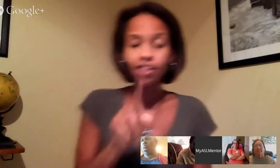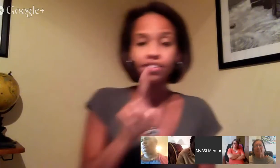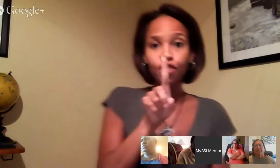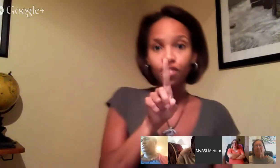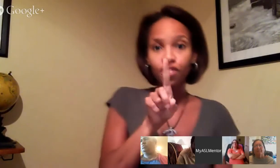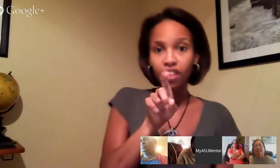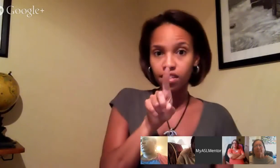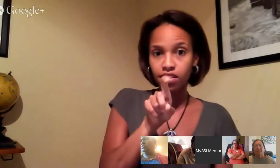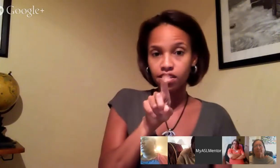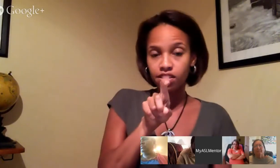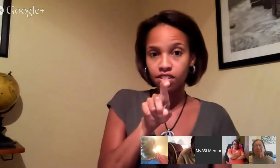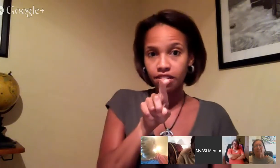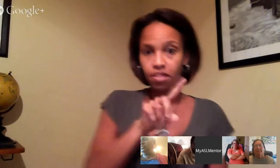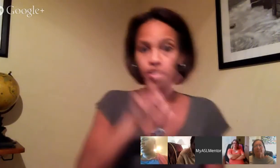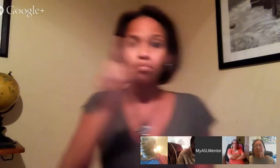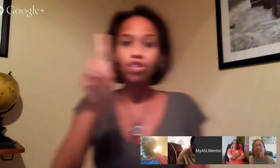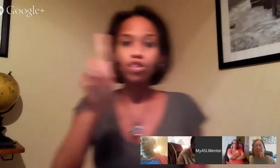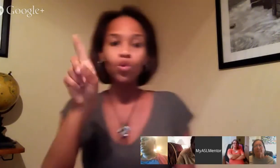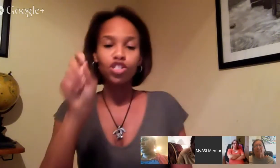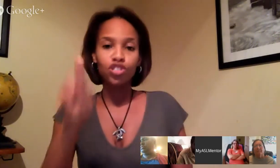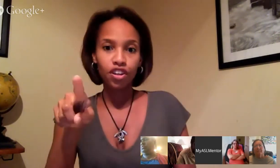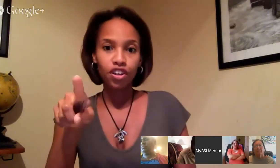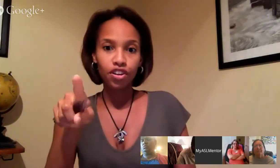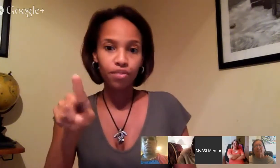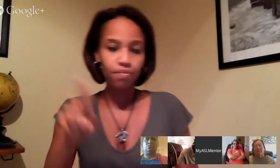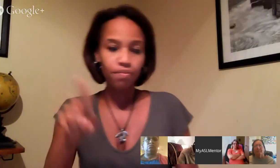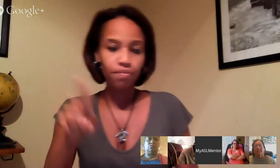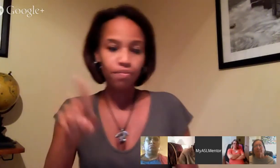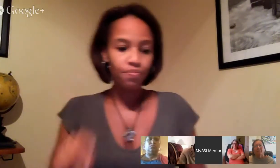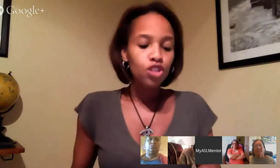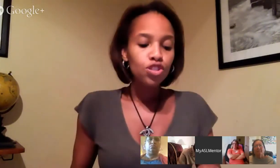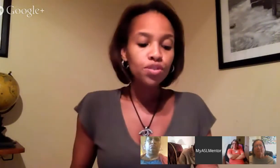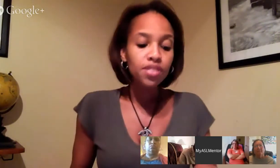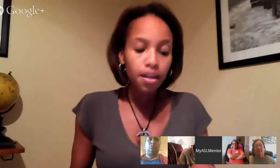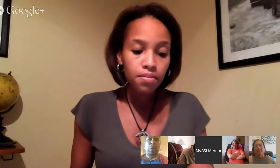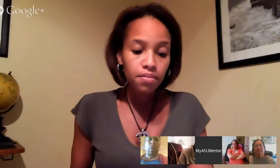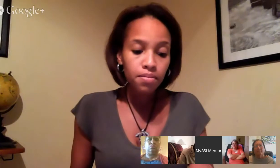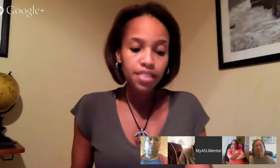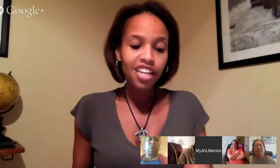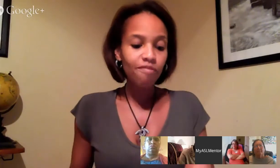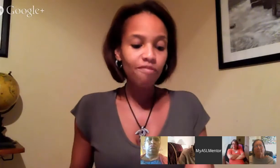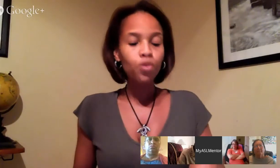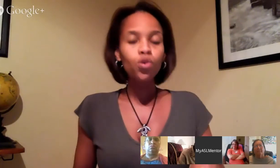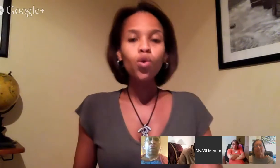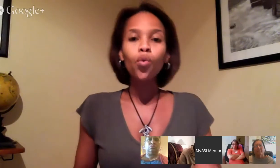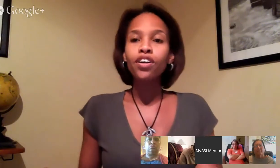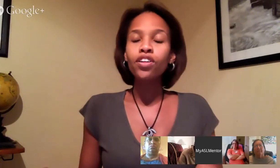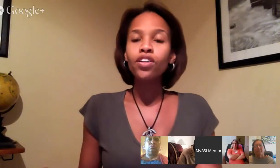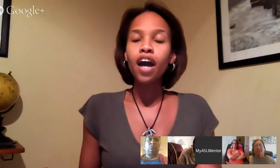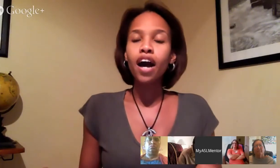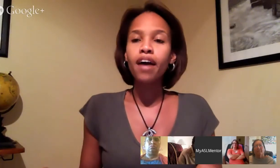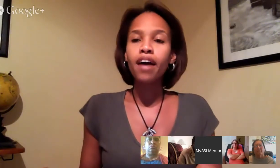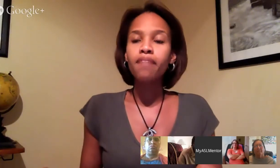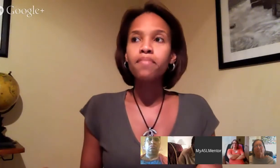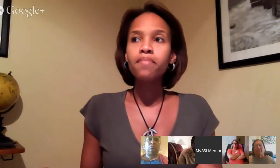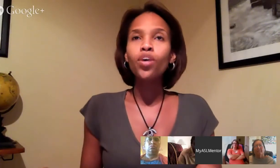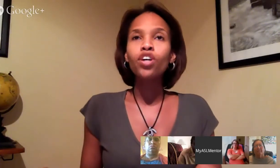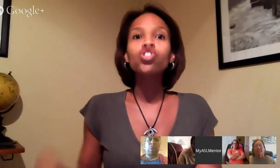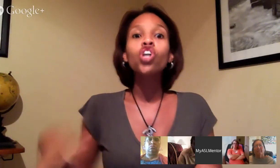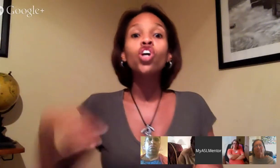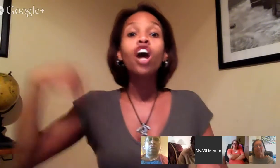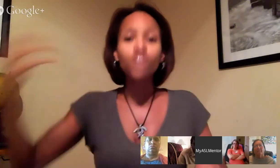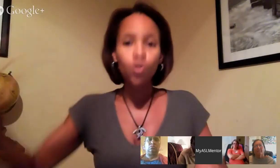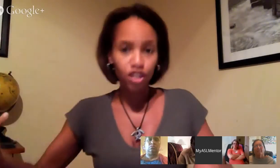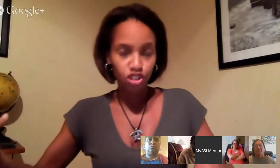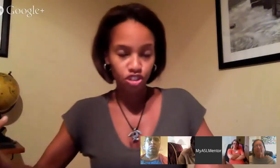Okay? Different than this, but the question finger. So some deaf people will